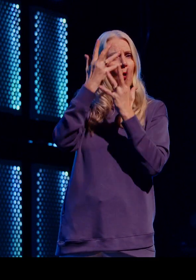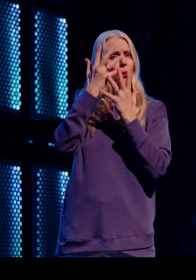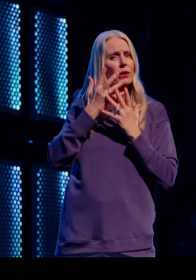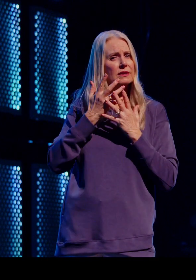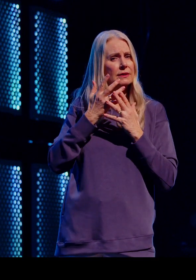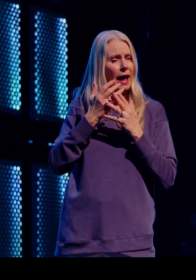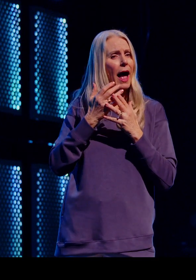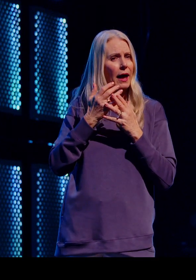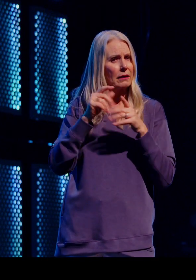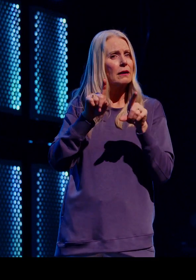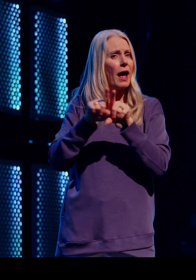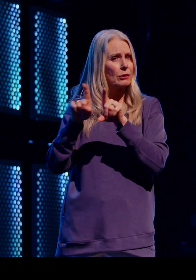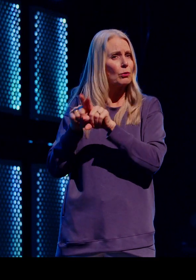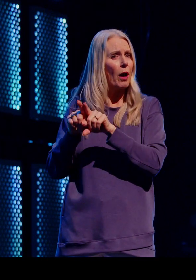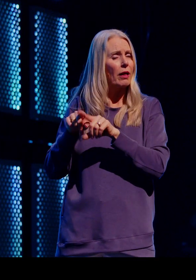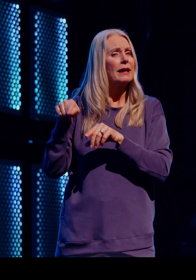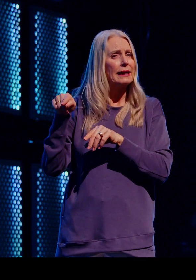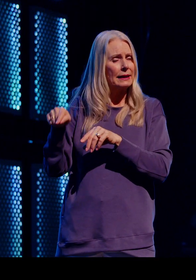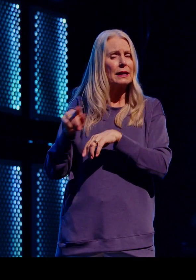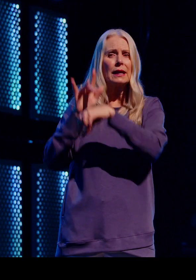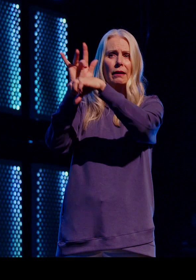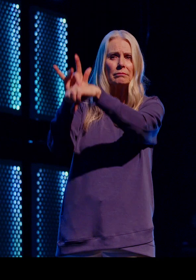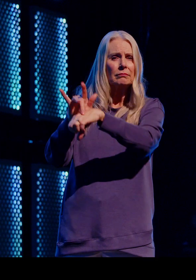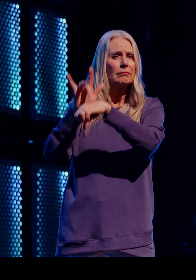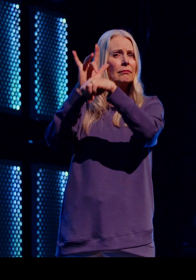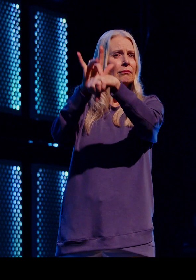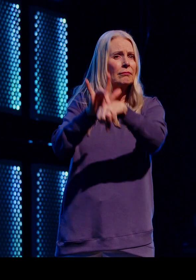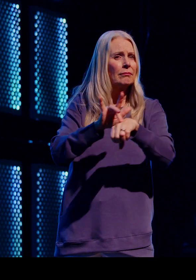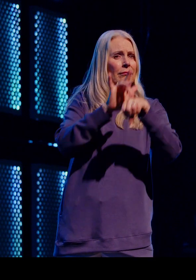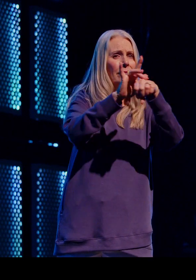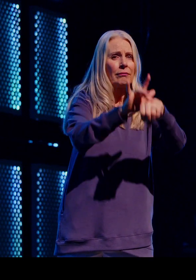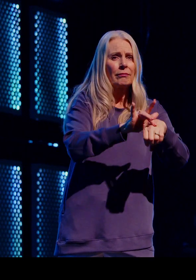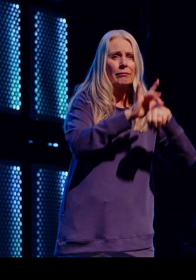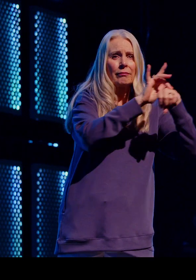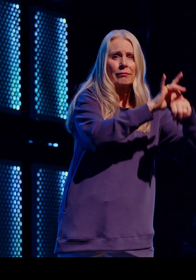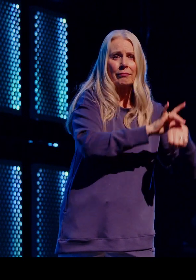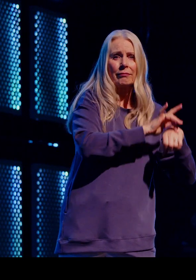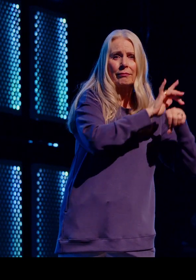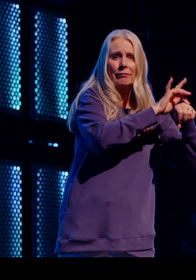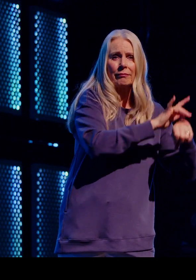as he went on in his ministry from church after church.